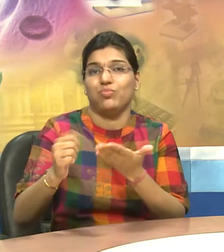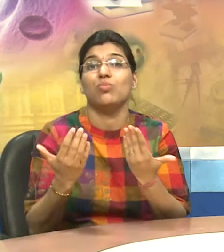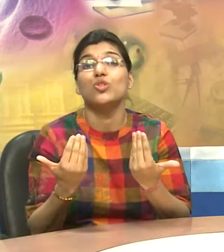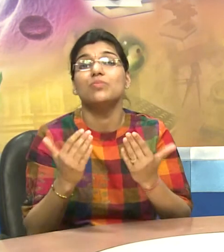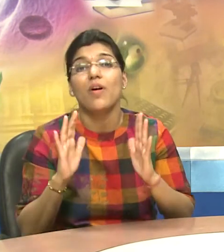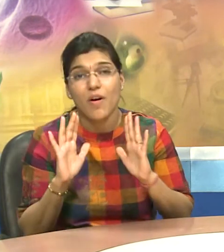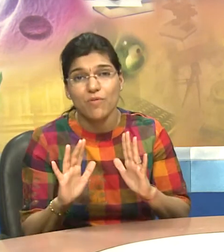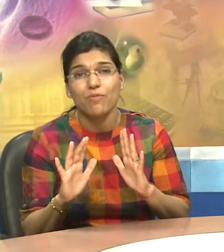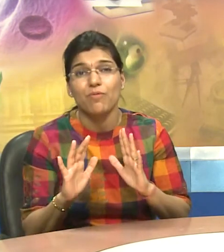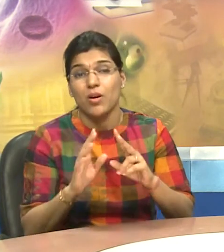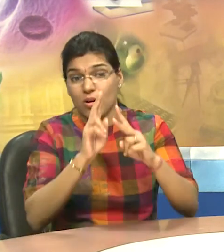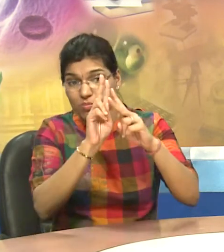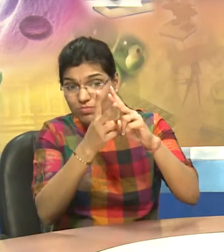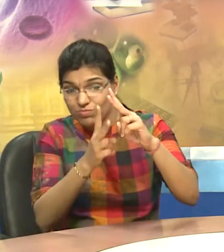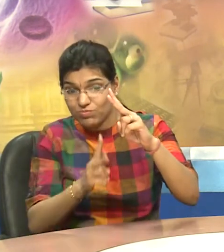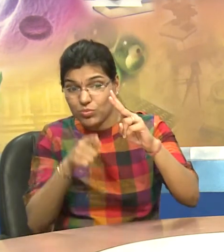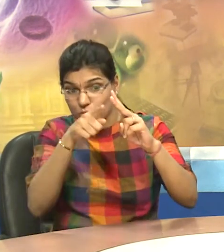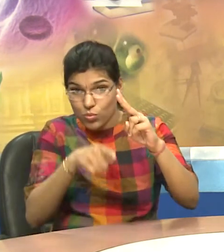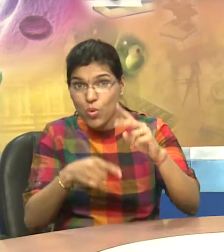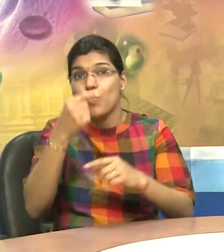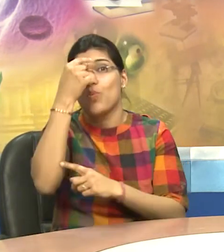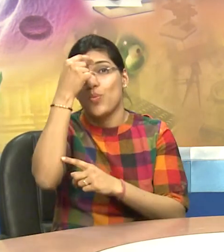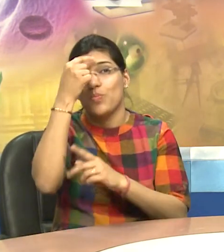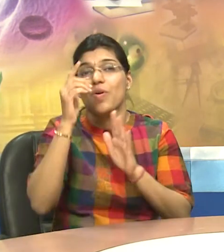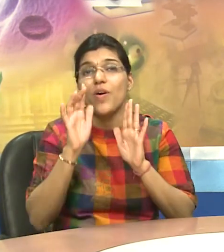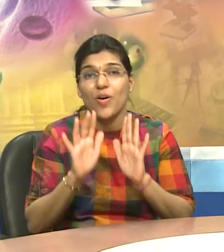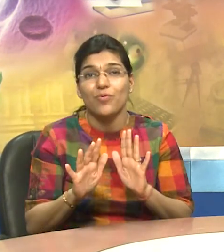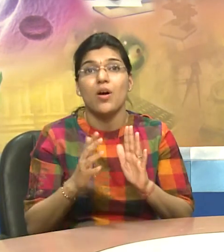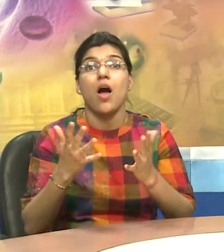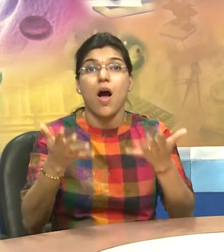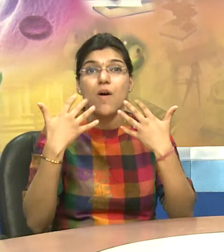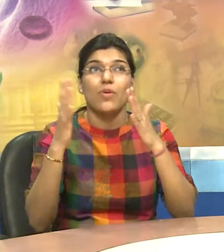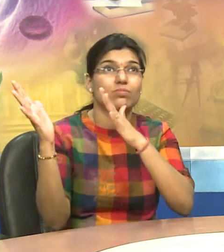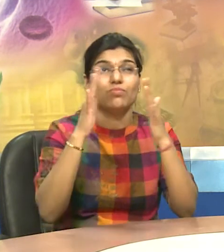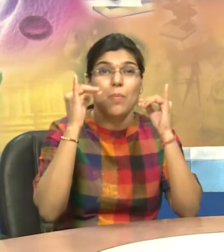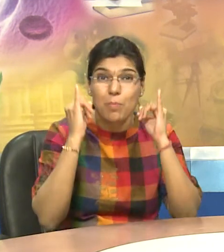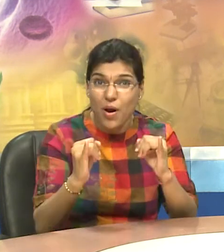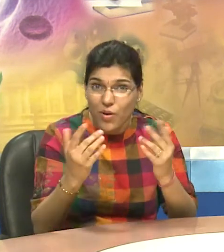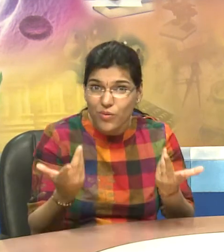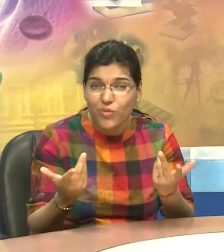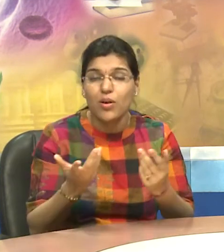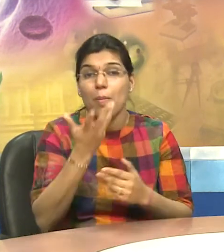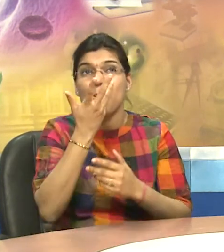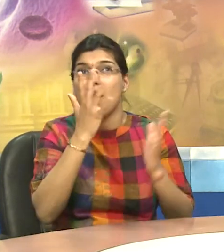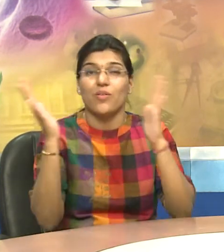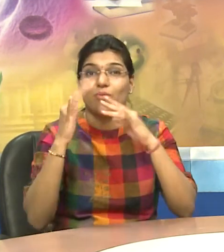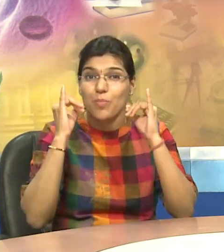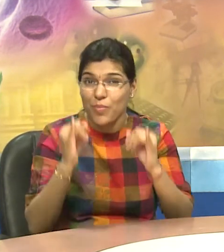railways can damage our eardrums. There are different kind of problems: air